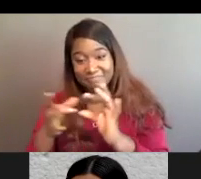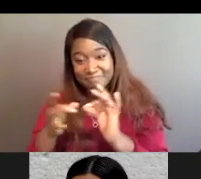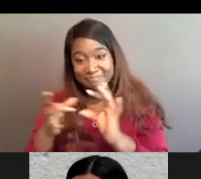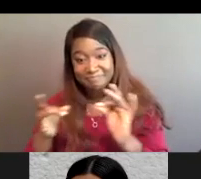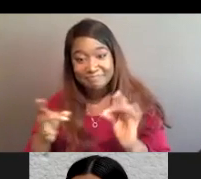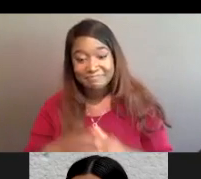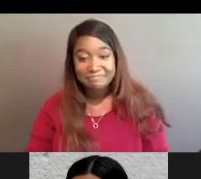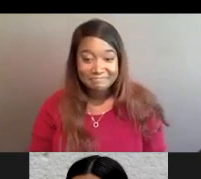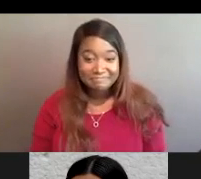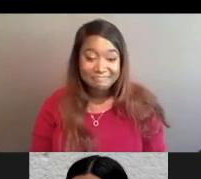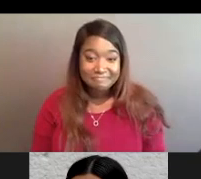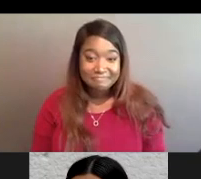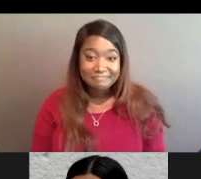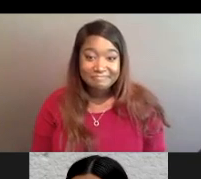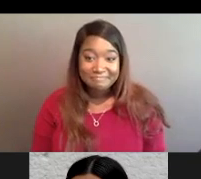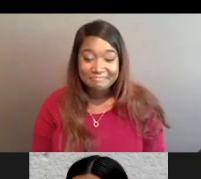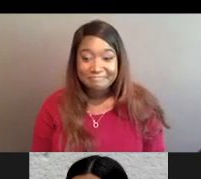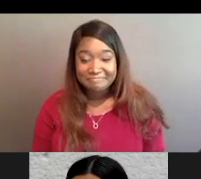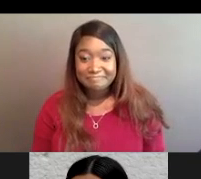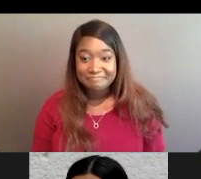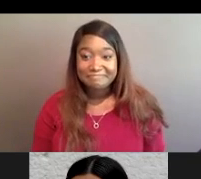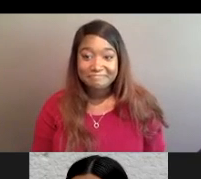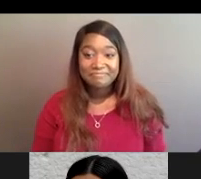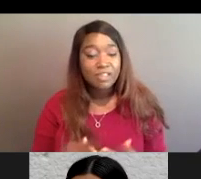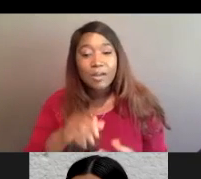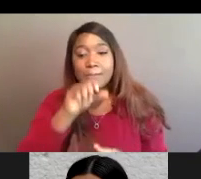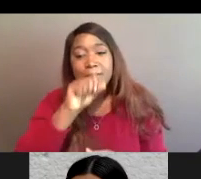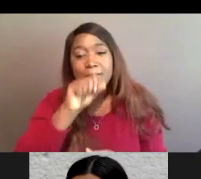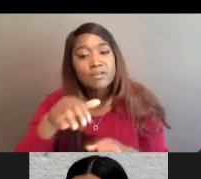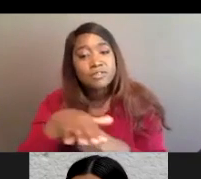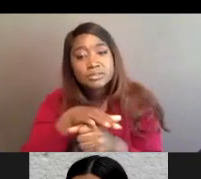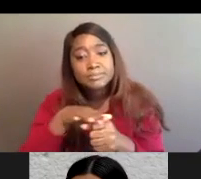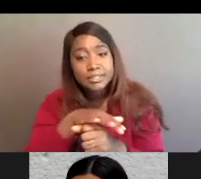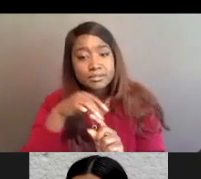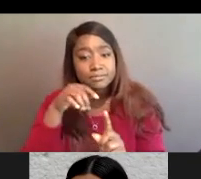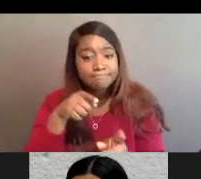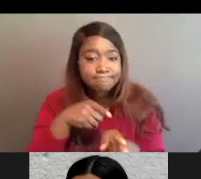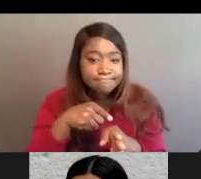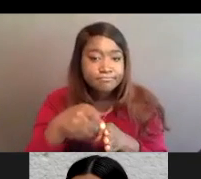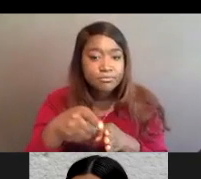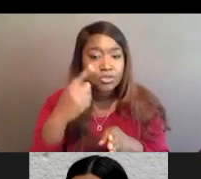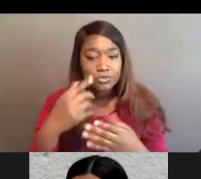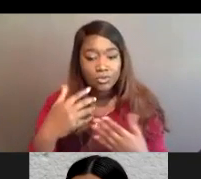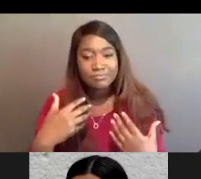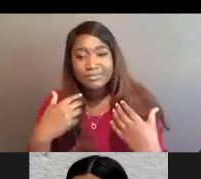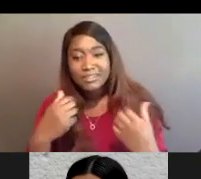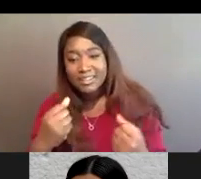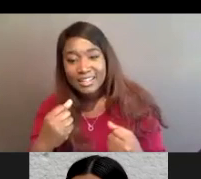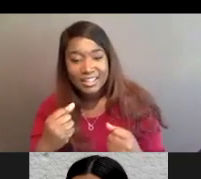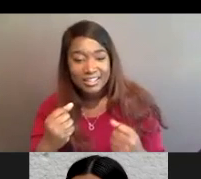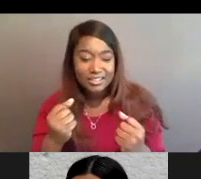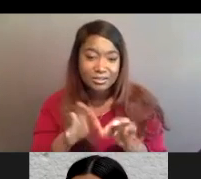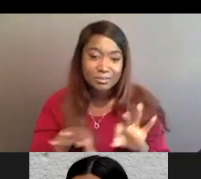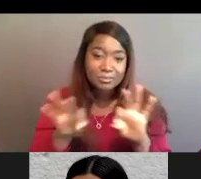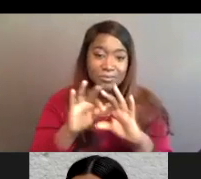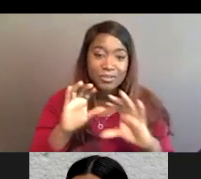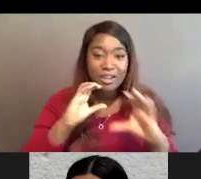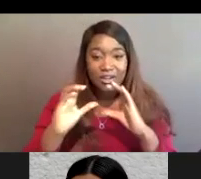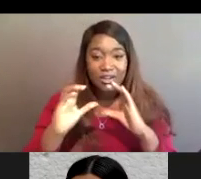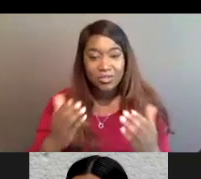I've loved the space that we've created in the healing and the important conversations we've been having. Lastly, I want to thank my